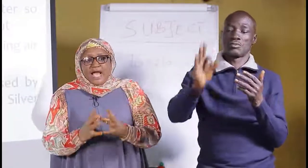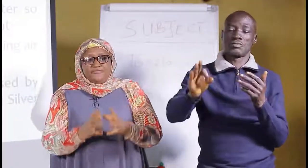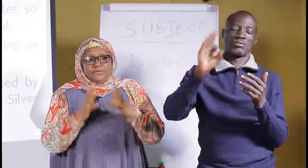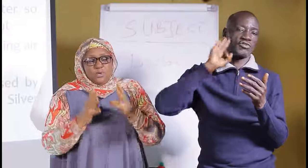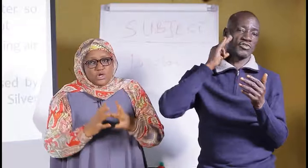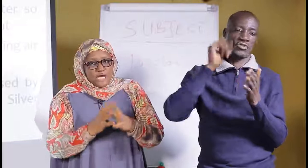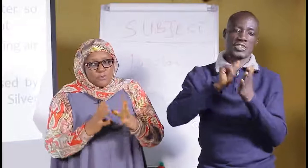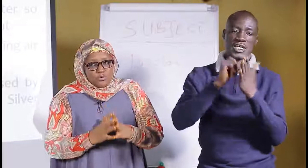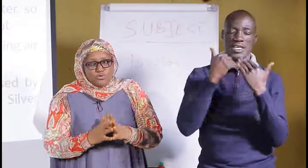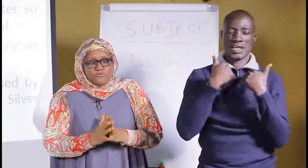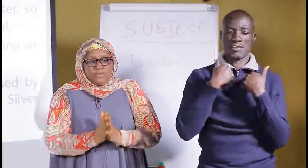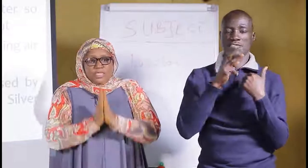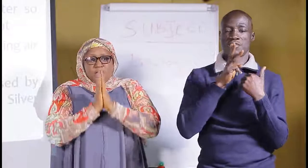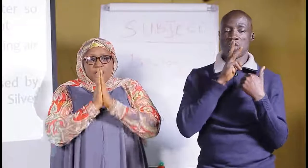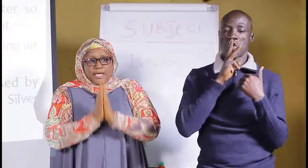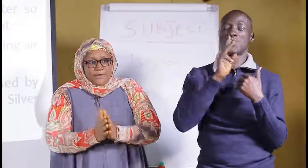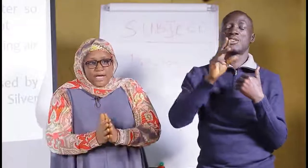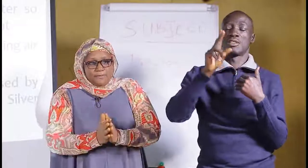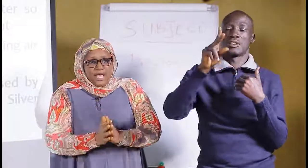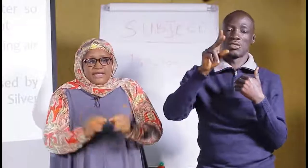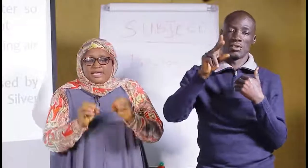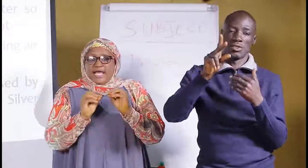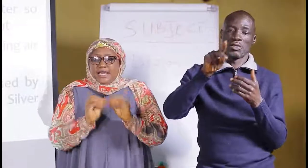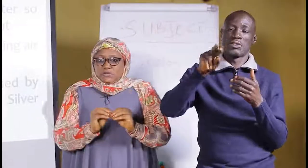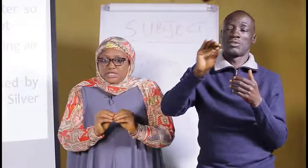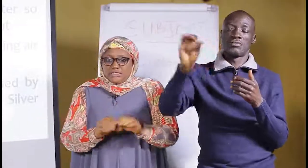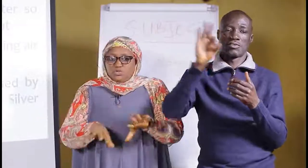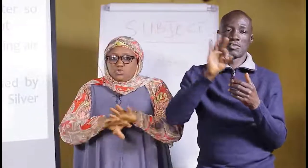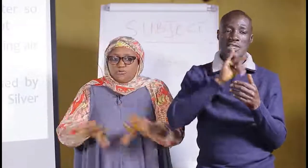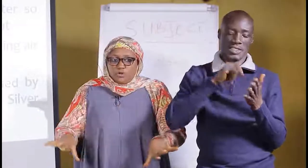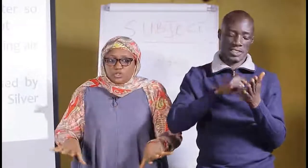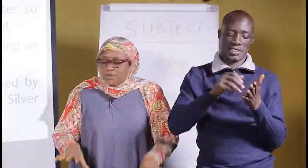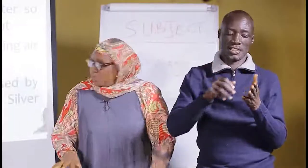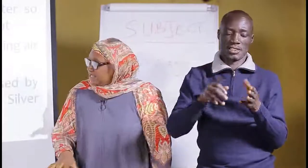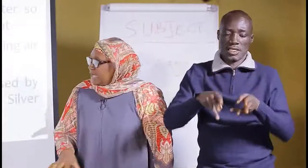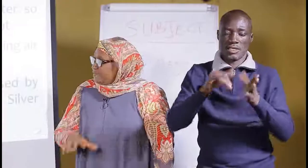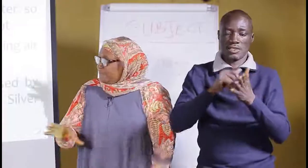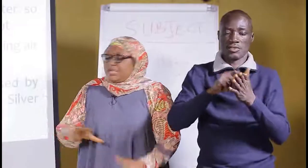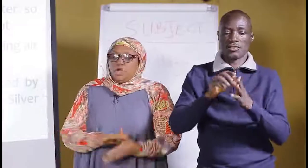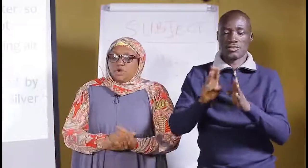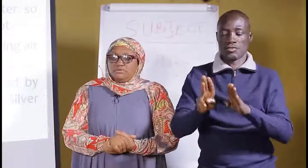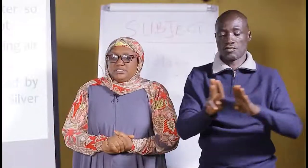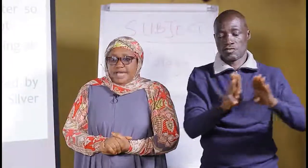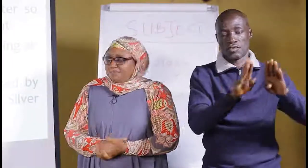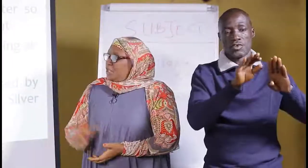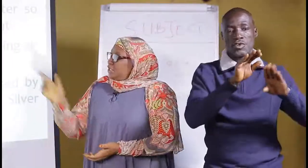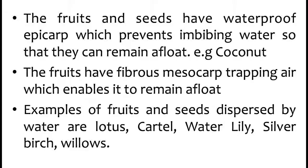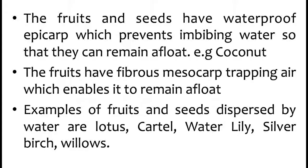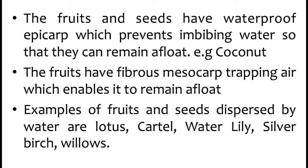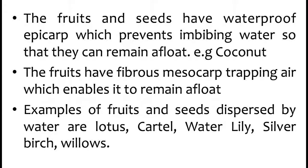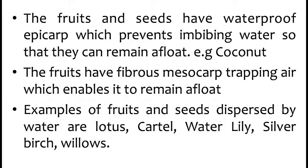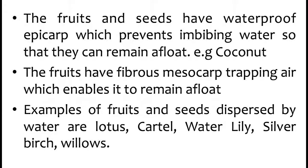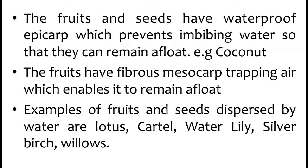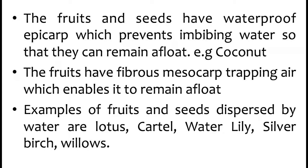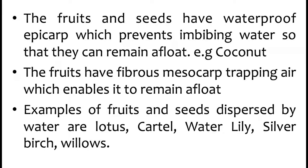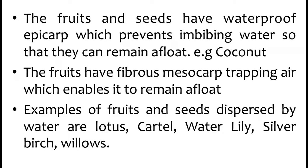plants have waterproof epicap, and that allows it to float on the water for a very long time. The